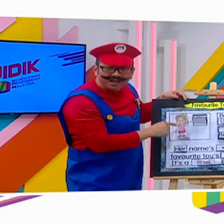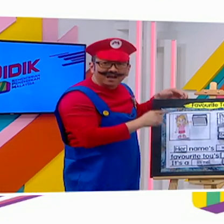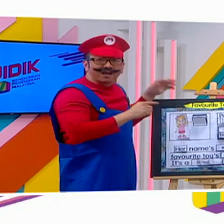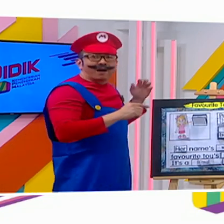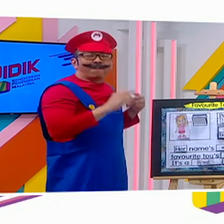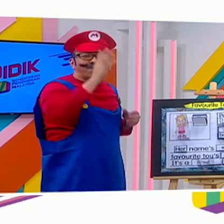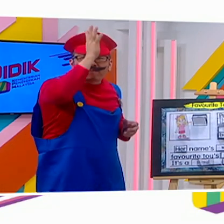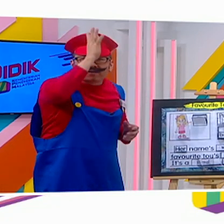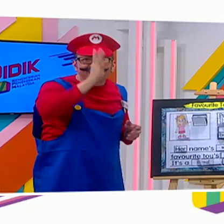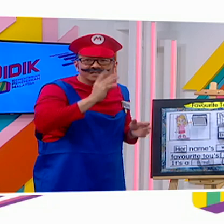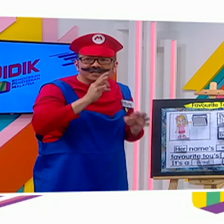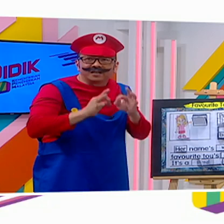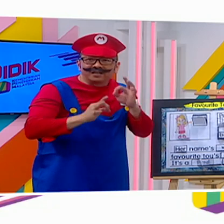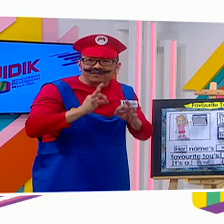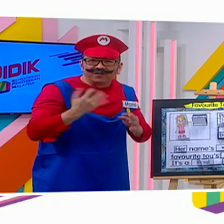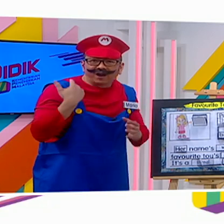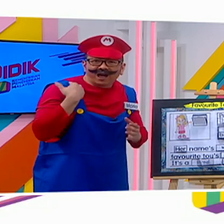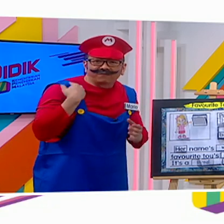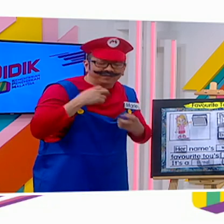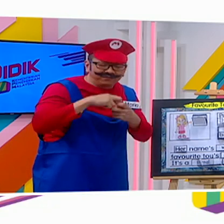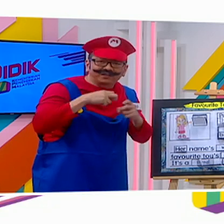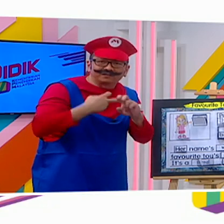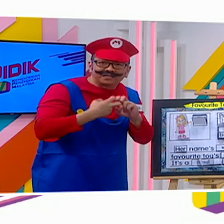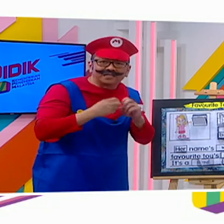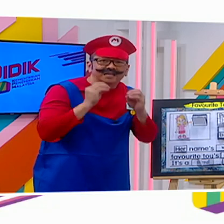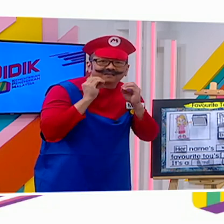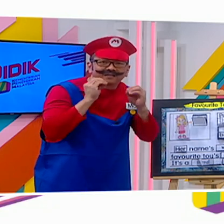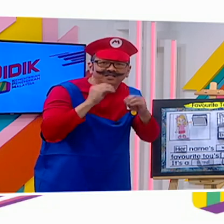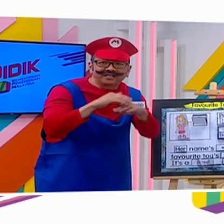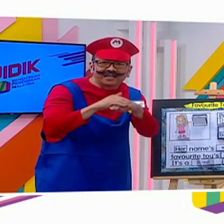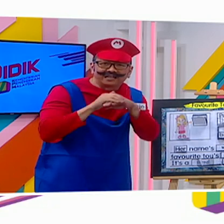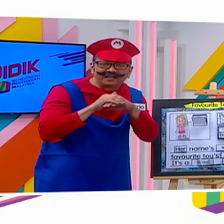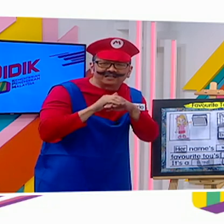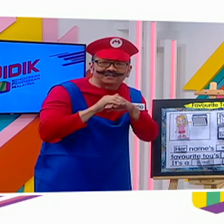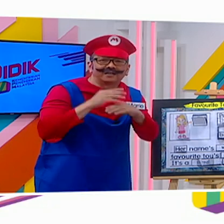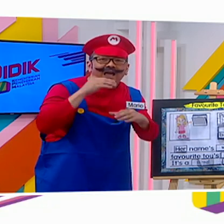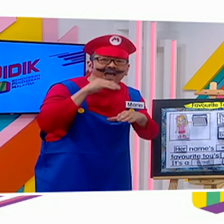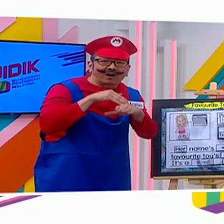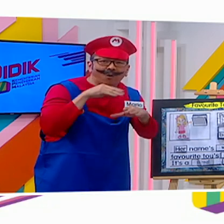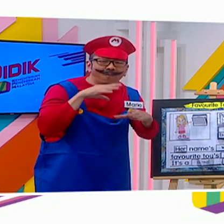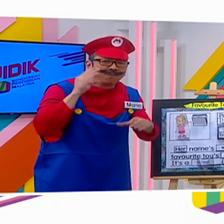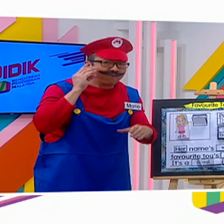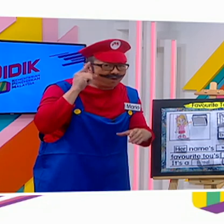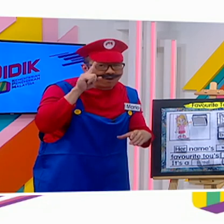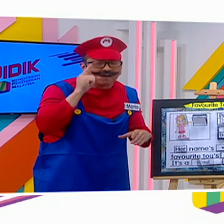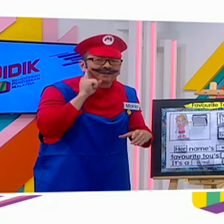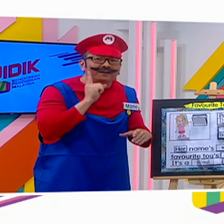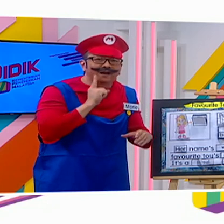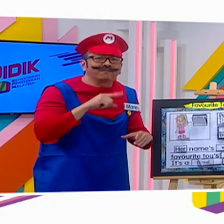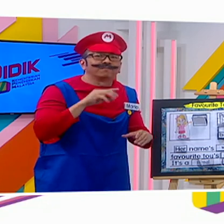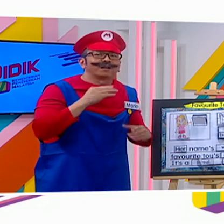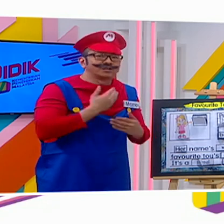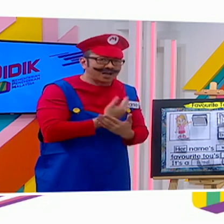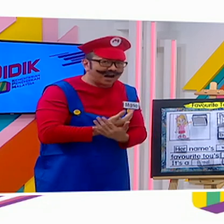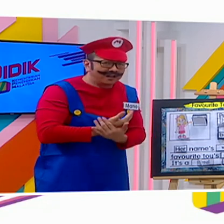see. For parents, if you have difficulty teaching English at home for